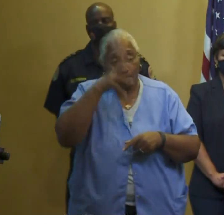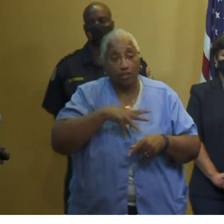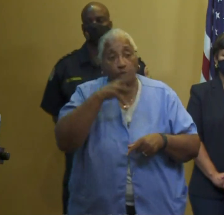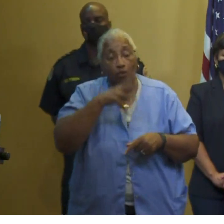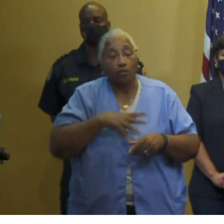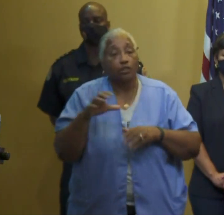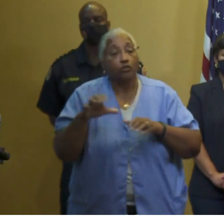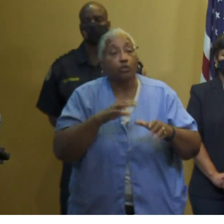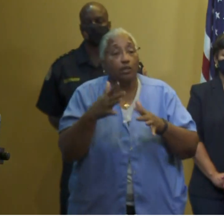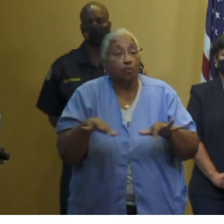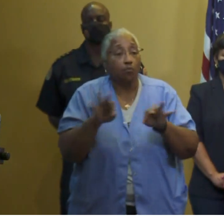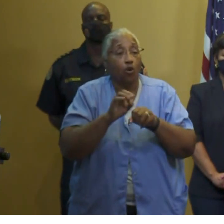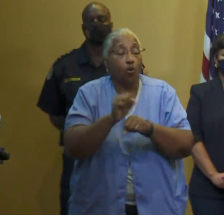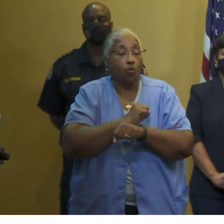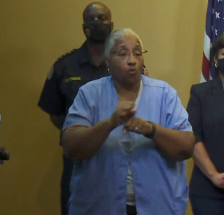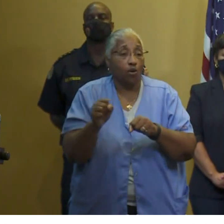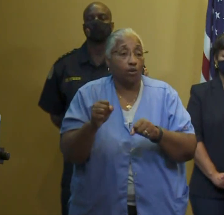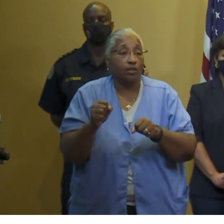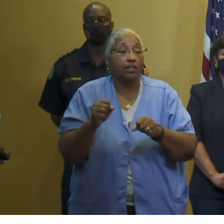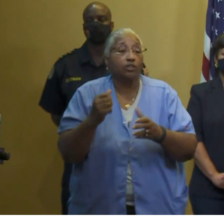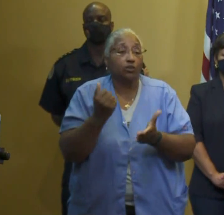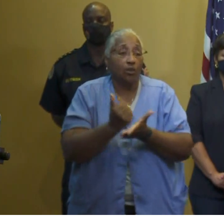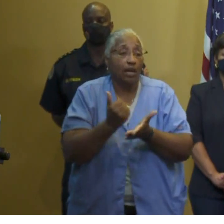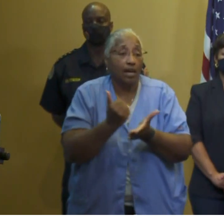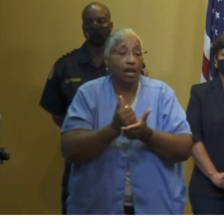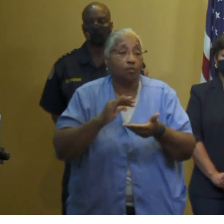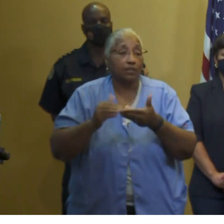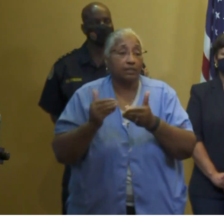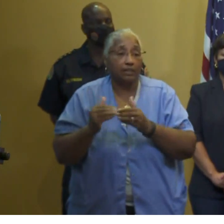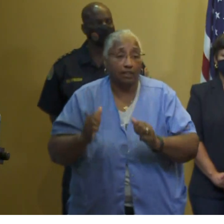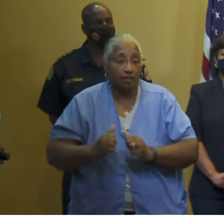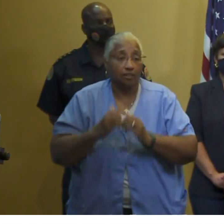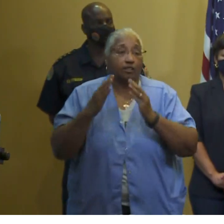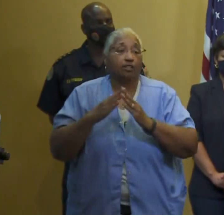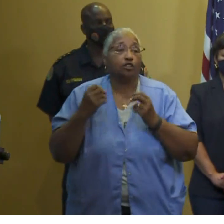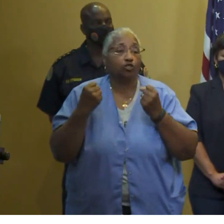of bringing the city back. Give them a big thumbs up or holler out your window. Thank you. Drive slowly. Thank you.